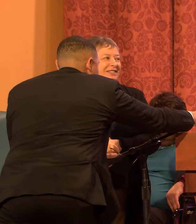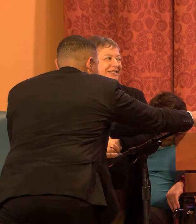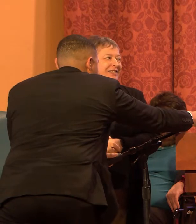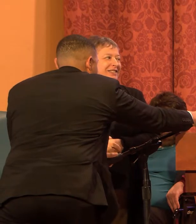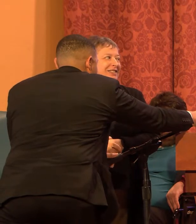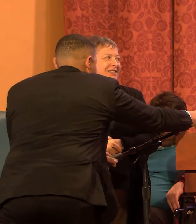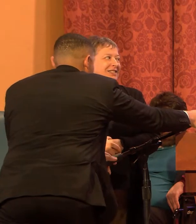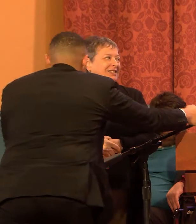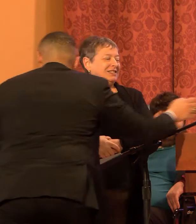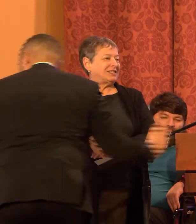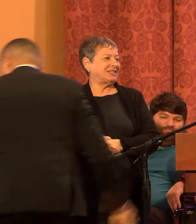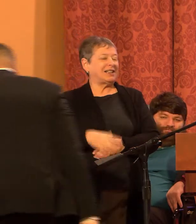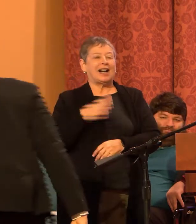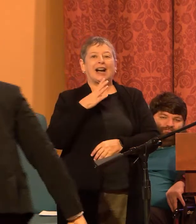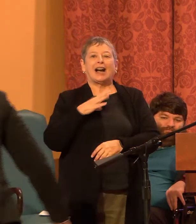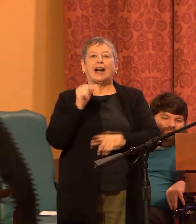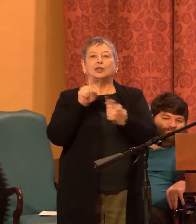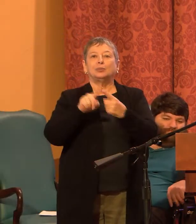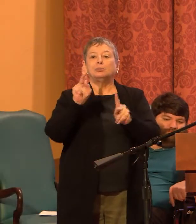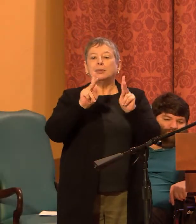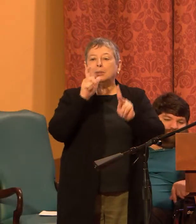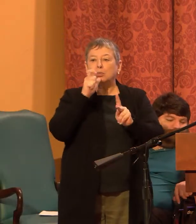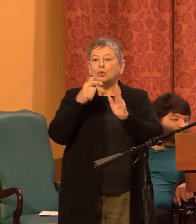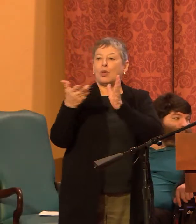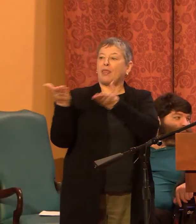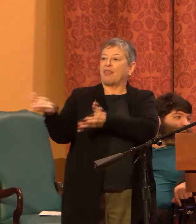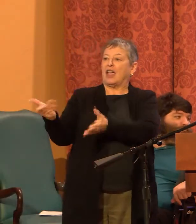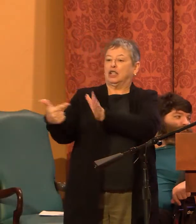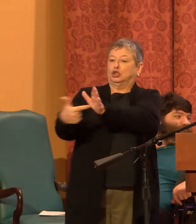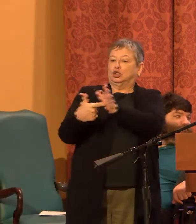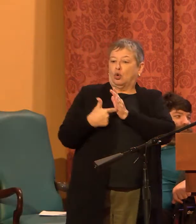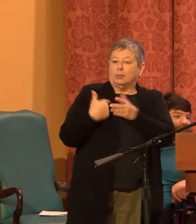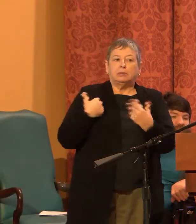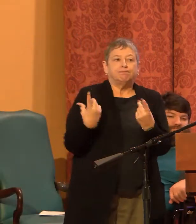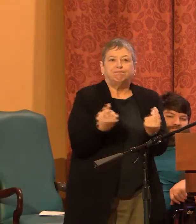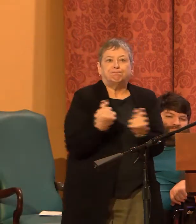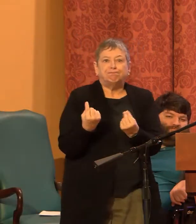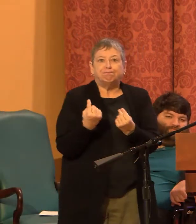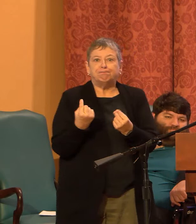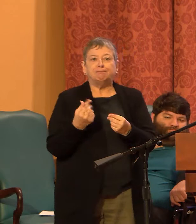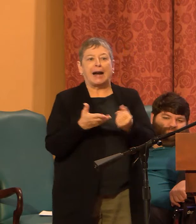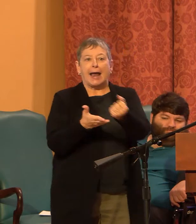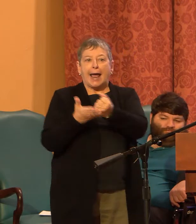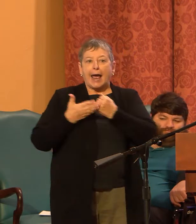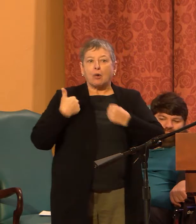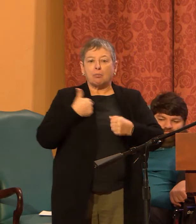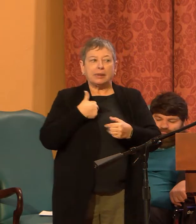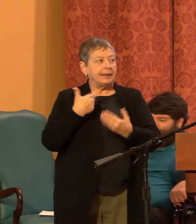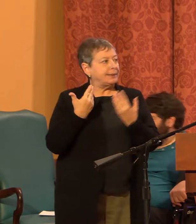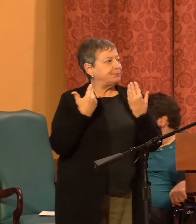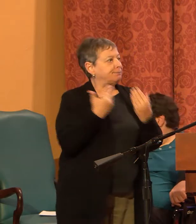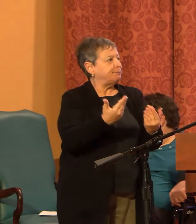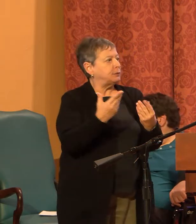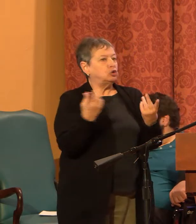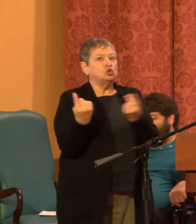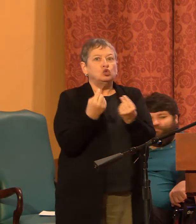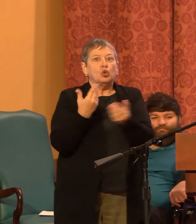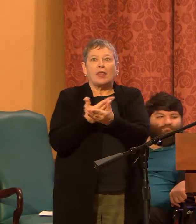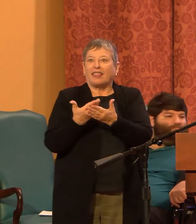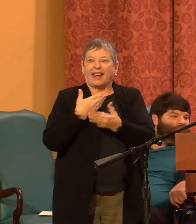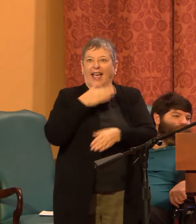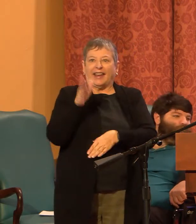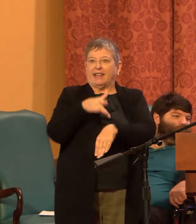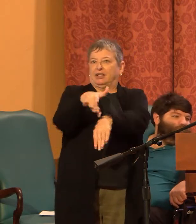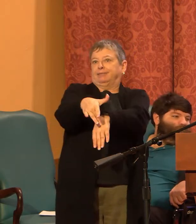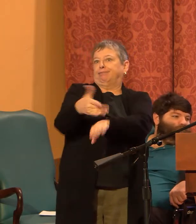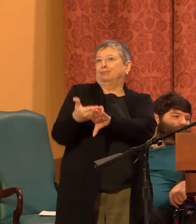and to the people that are there to show me what to do and to help me to learn things that I haven't done